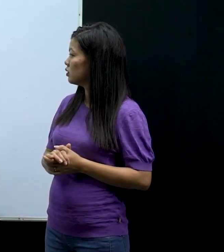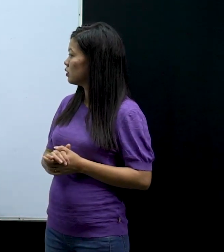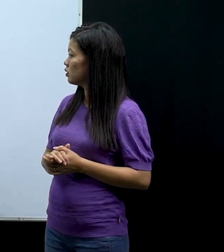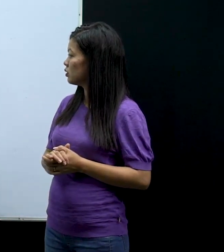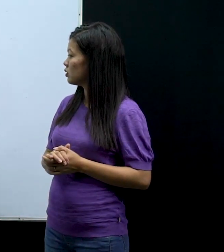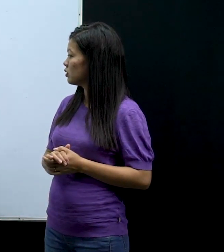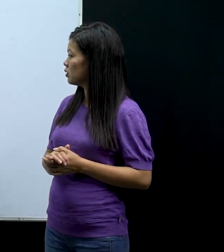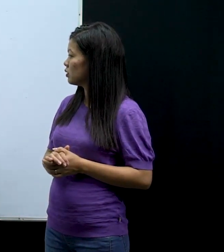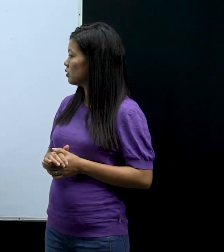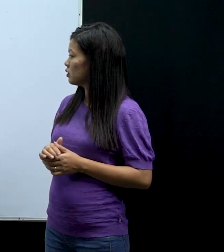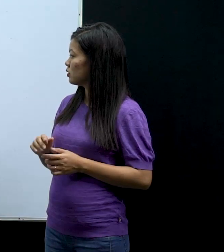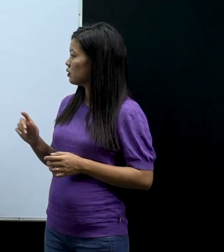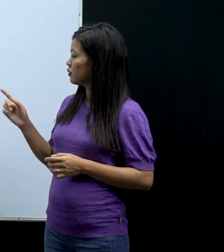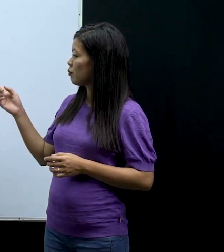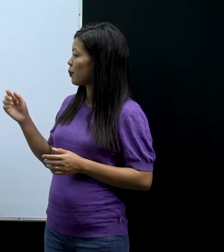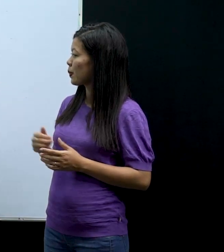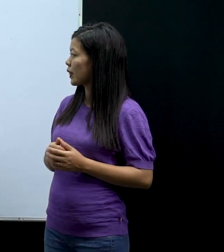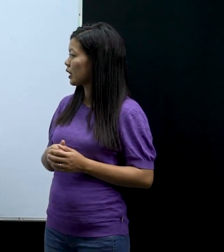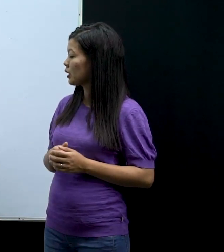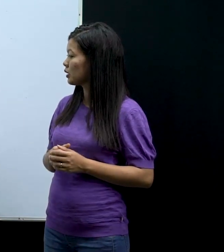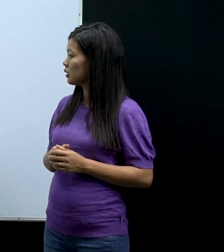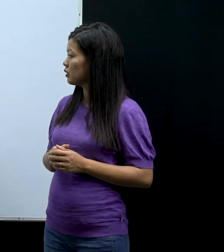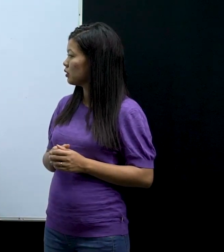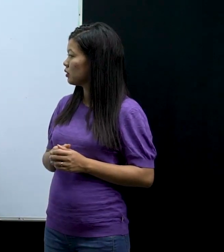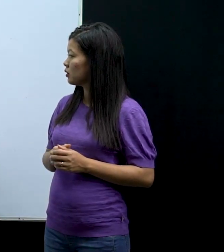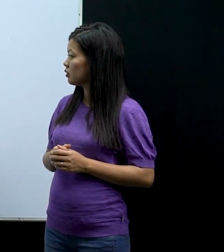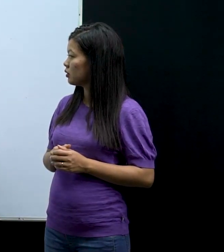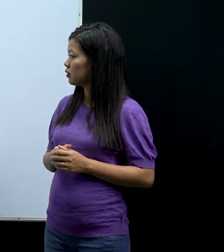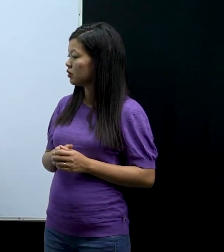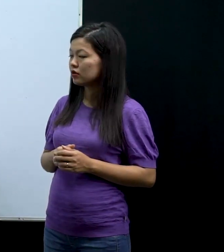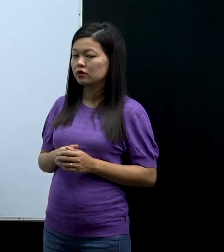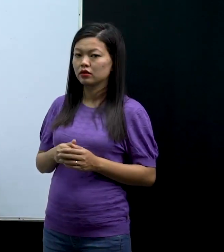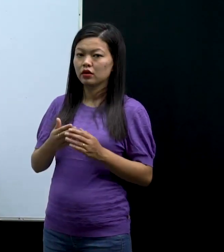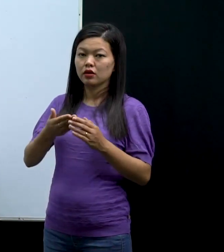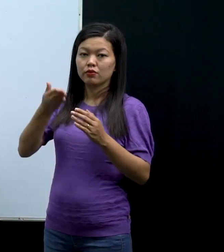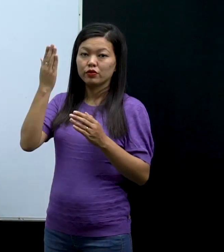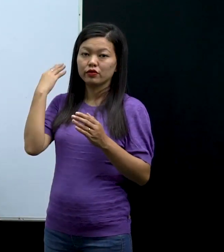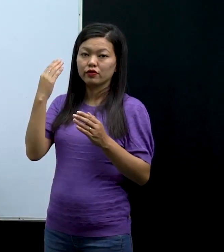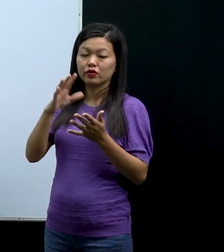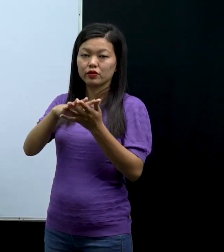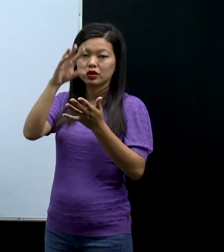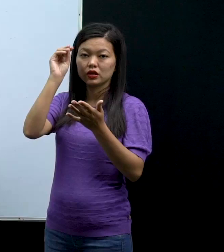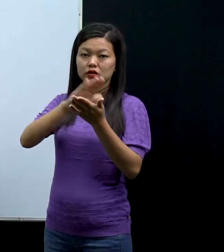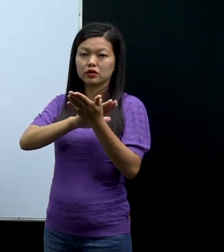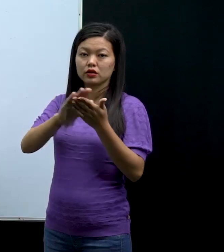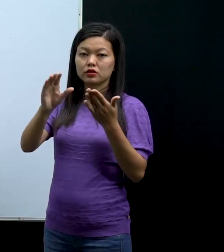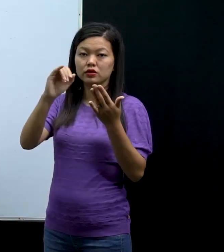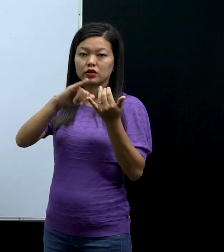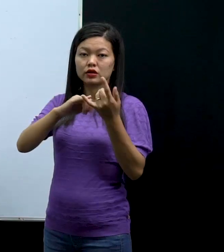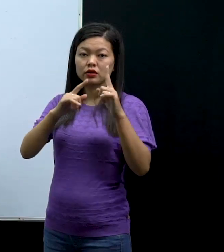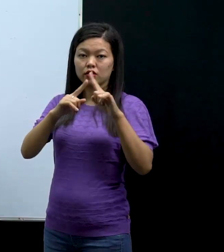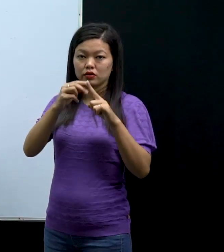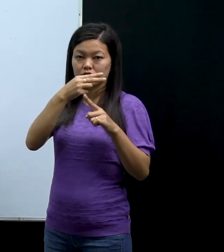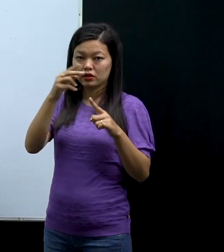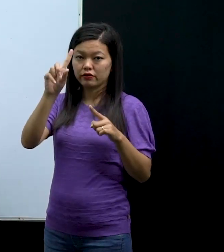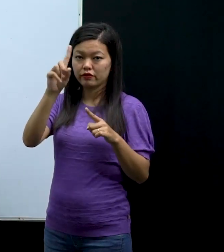the name of the host. Here, it's vice versa. We are turning the receiver's name and address to the top here.